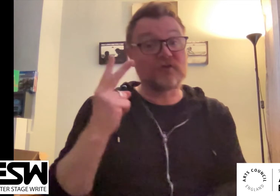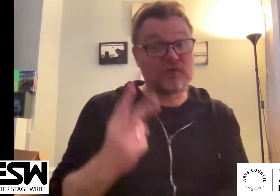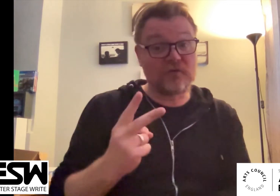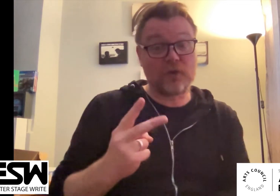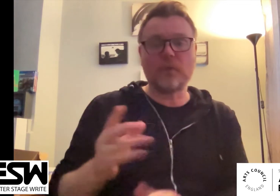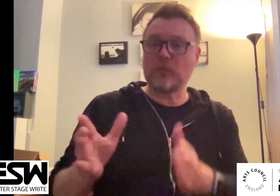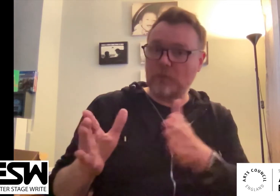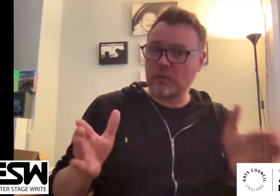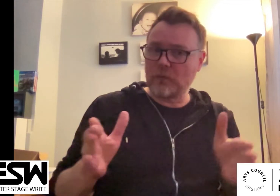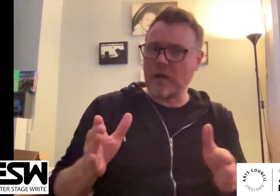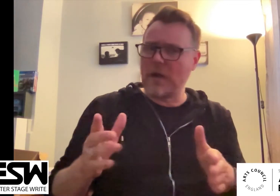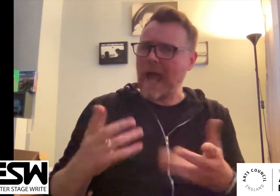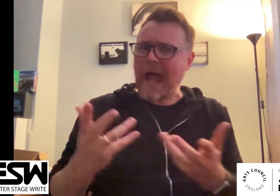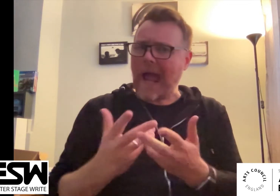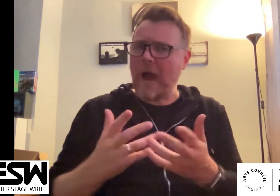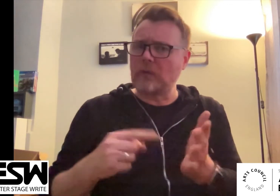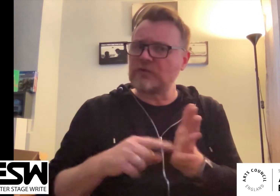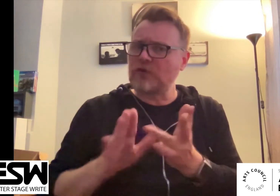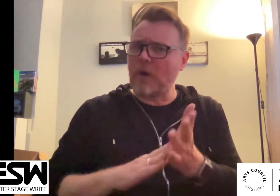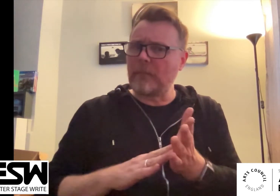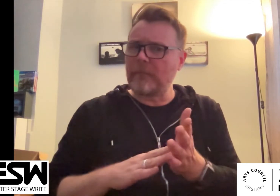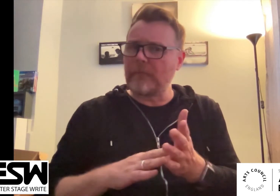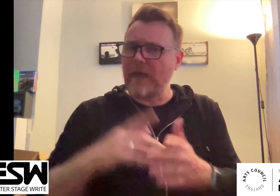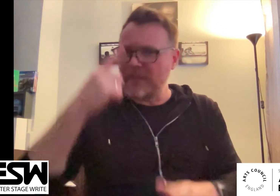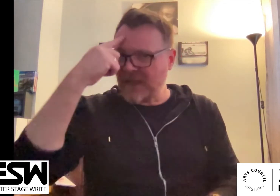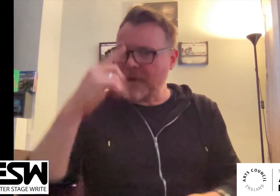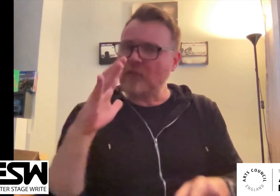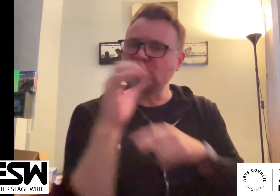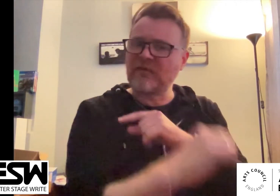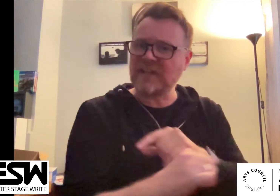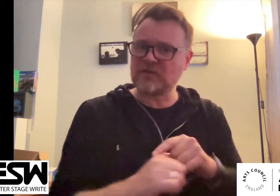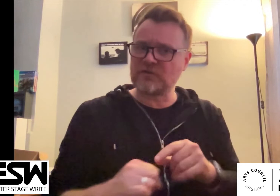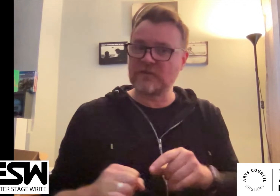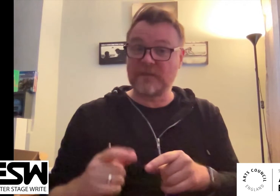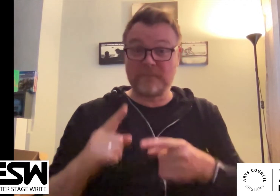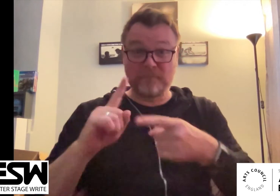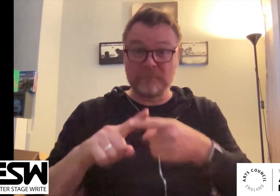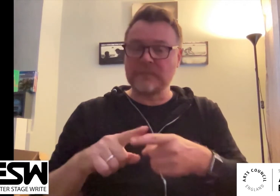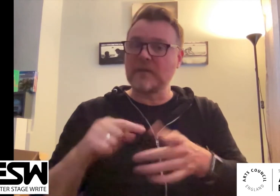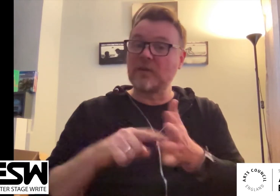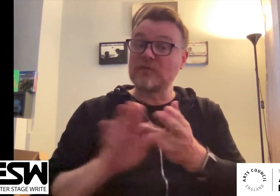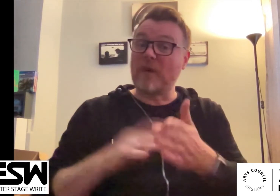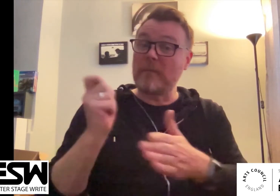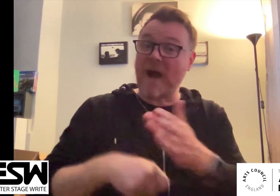then is, how does Tom react? So then he thinks about the revenge. So Tom then buys a